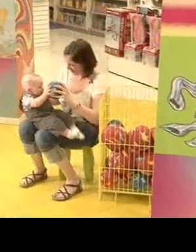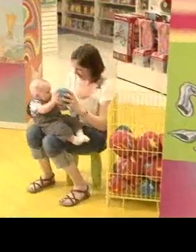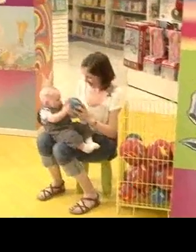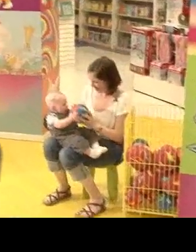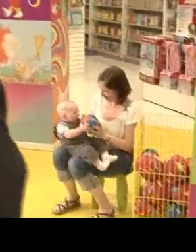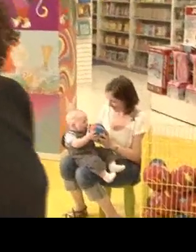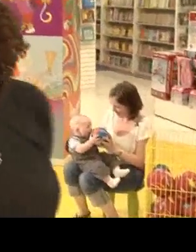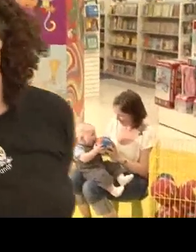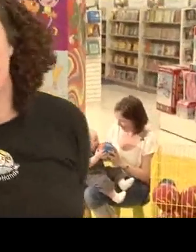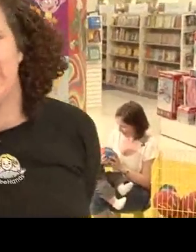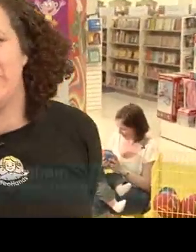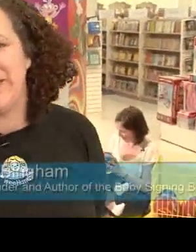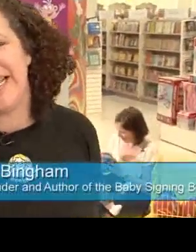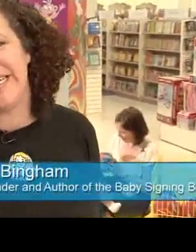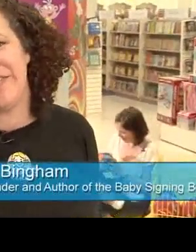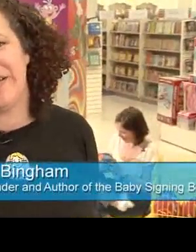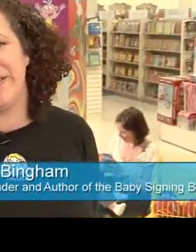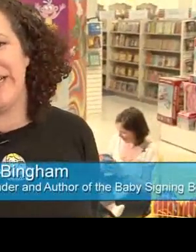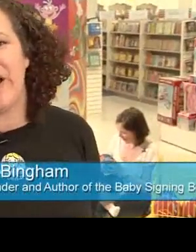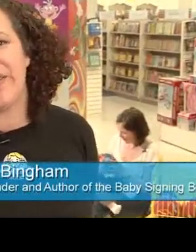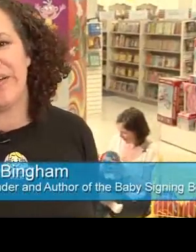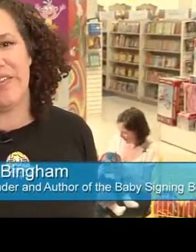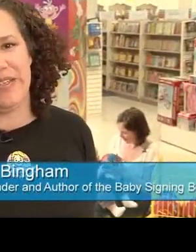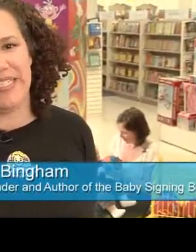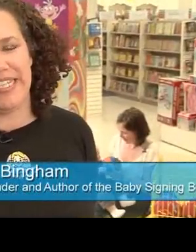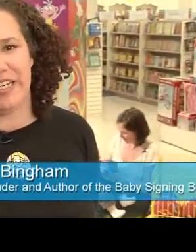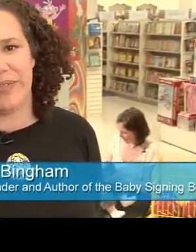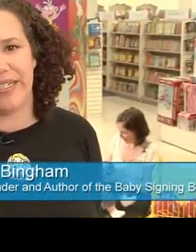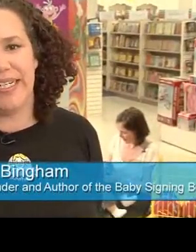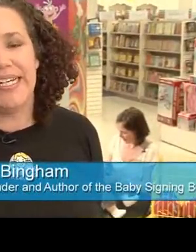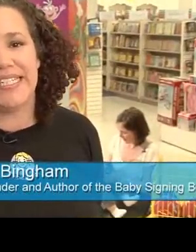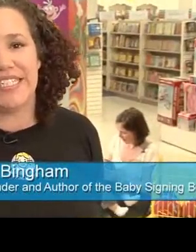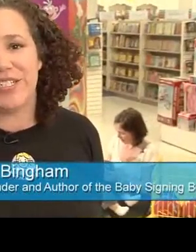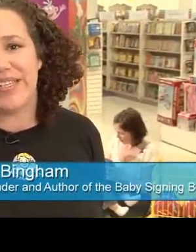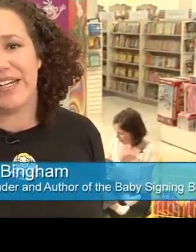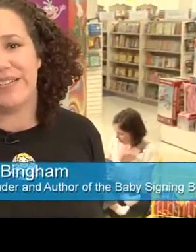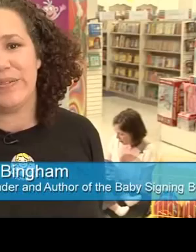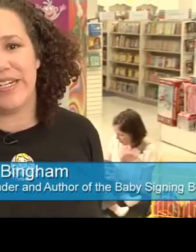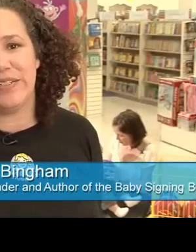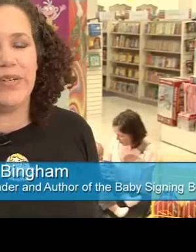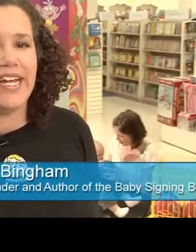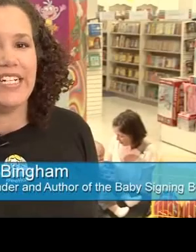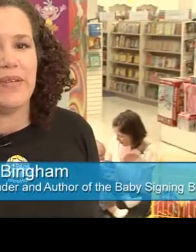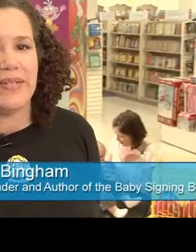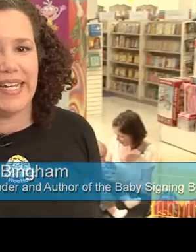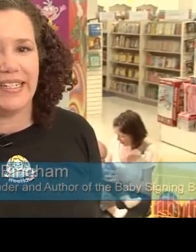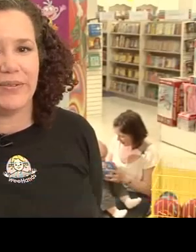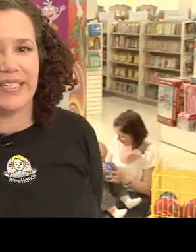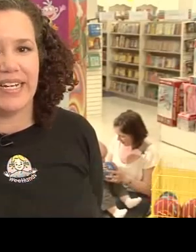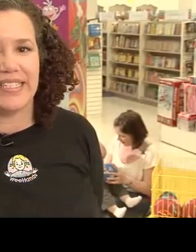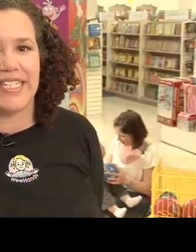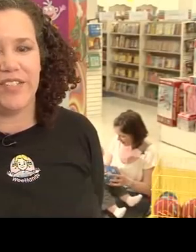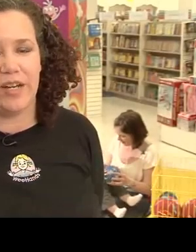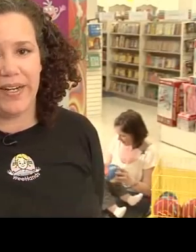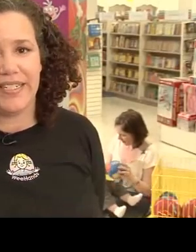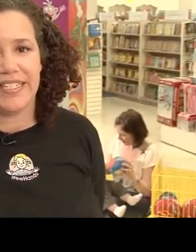Hi, I'm Sarah Bingham, wee hands founder and author of the baby signing book. Since 2001, wee hands baby sign language classes have taught parents